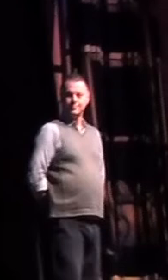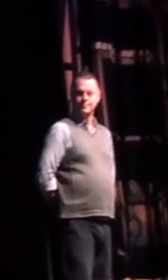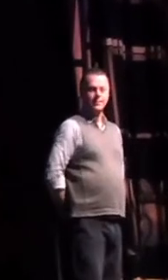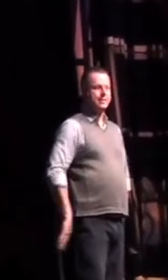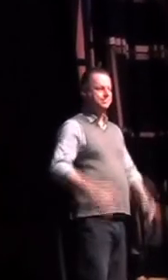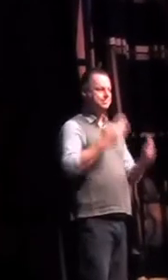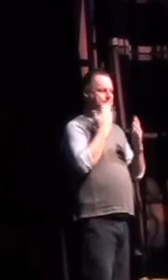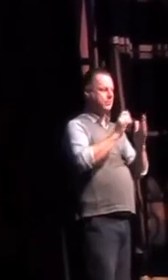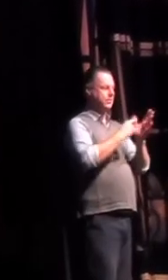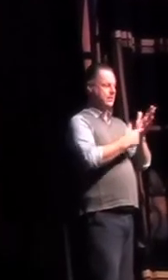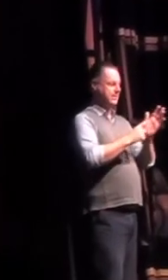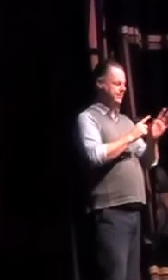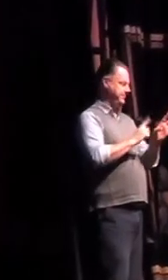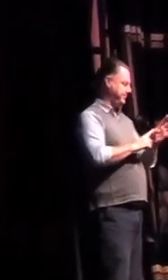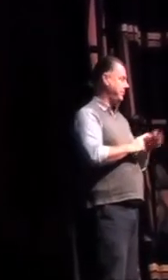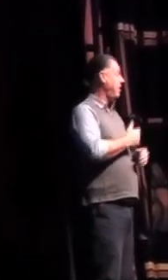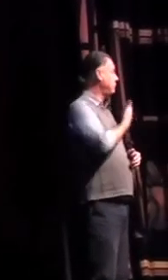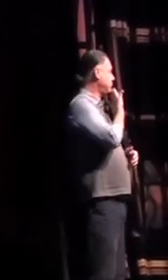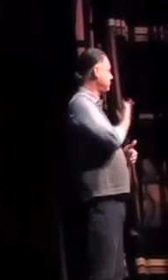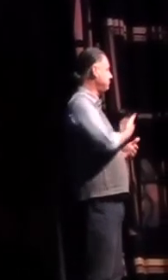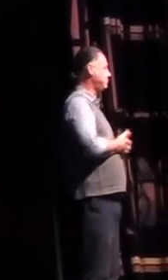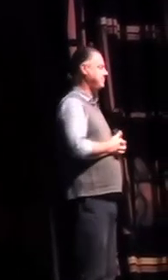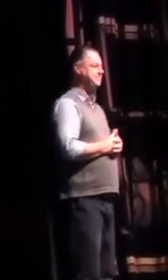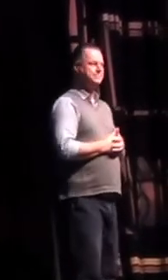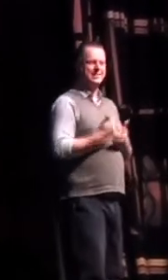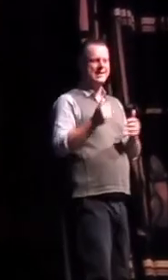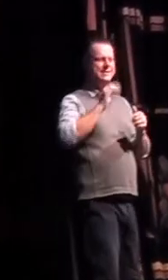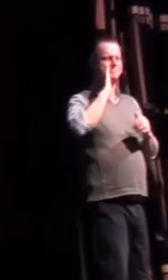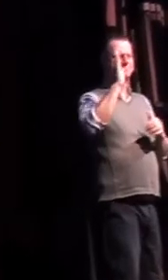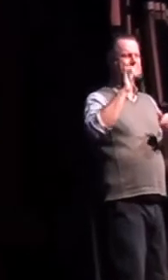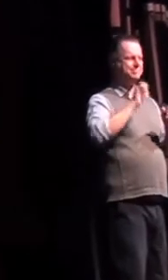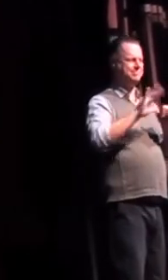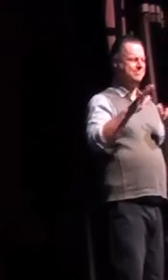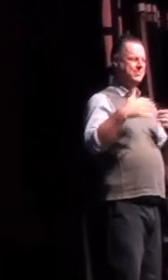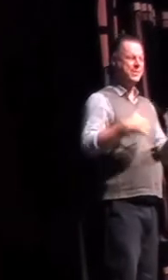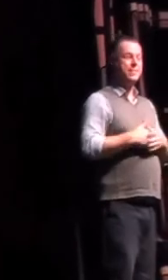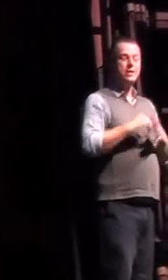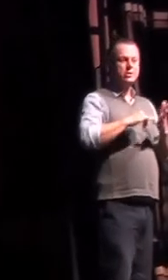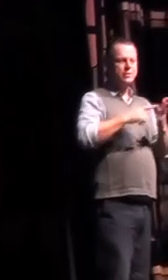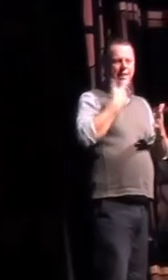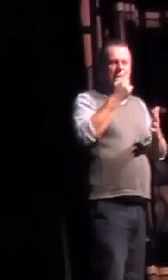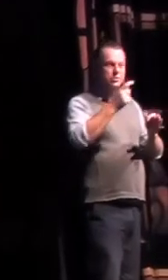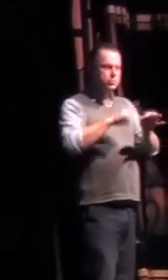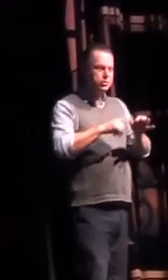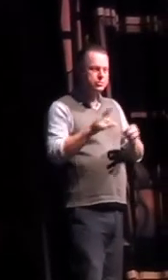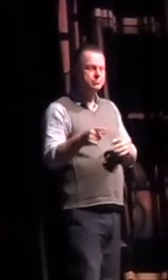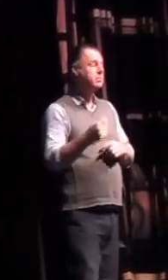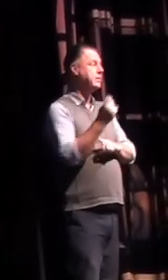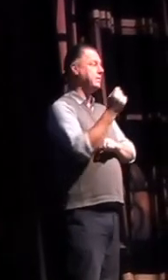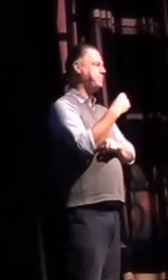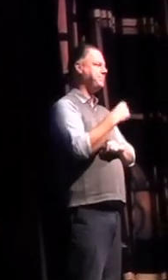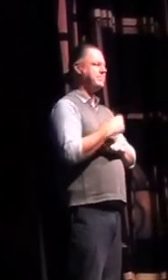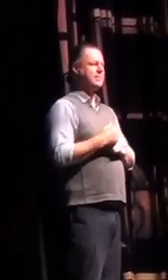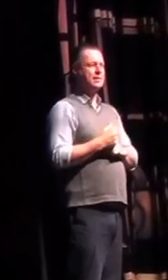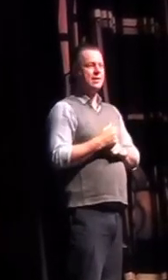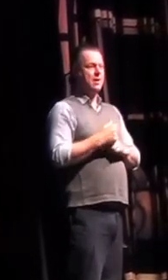Thanks, Carly. Thank you. That's amazing. So, can I ask you a question? Mm-hmm. Just